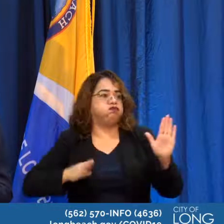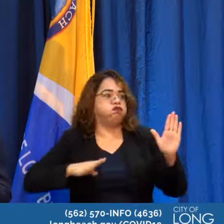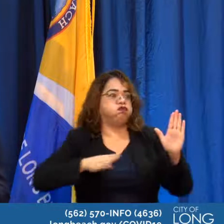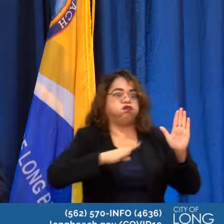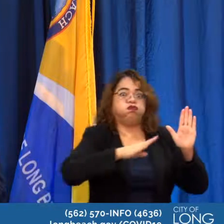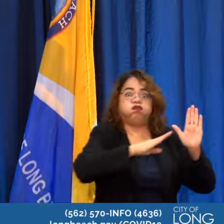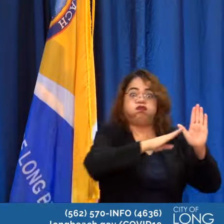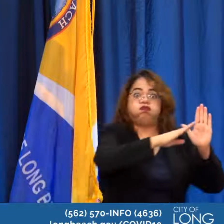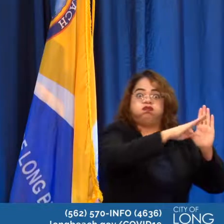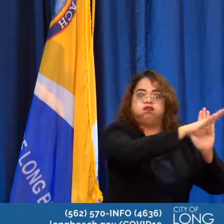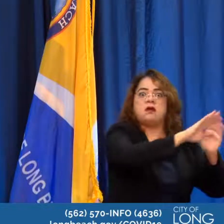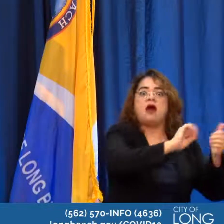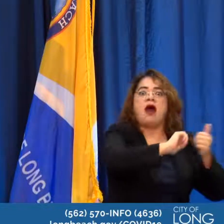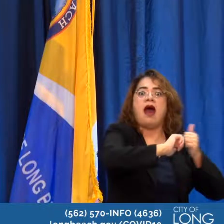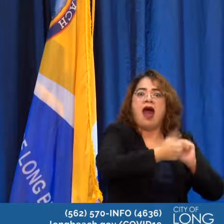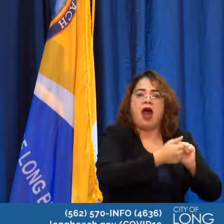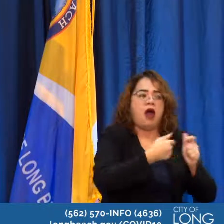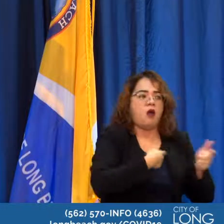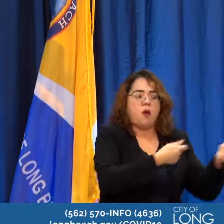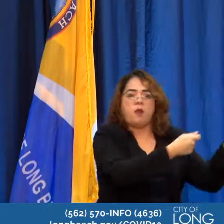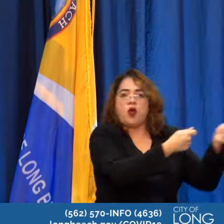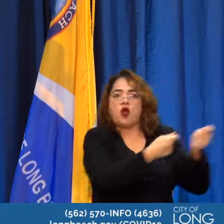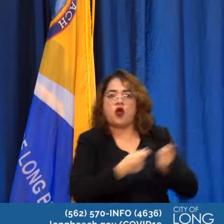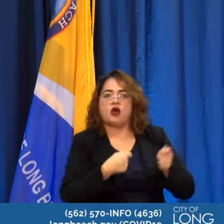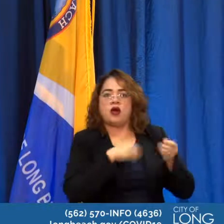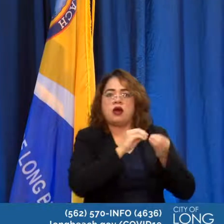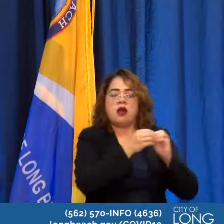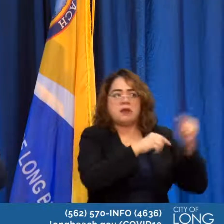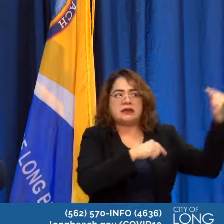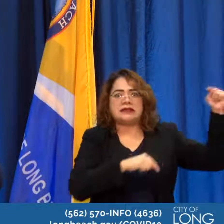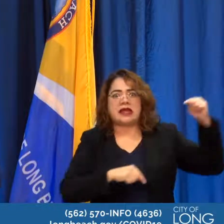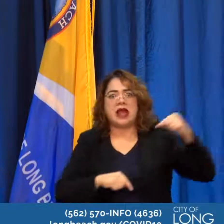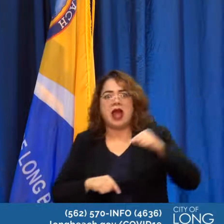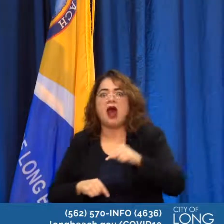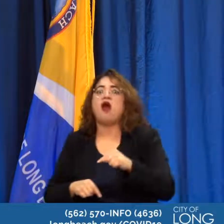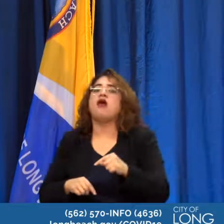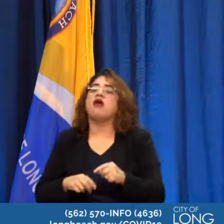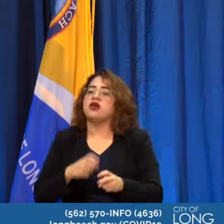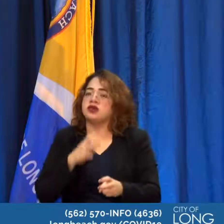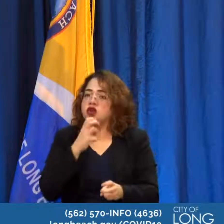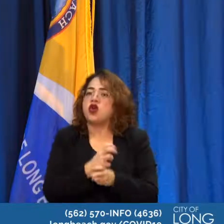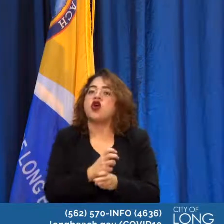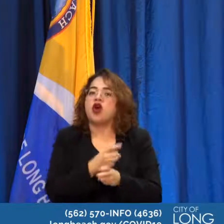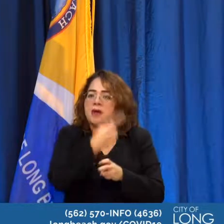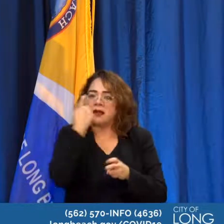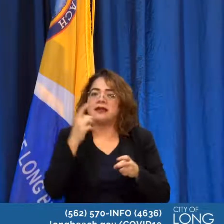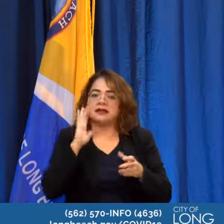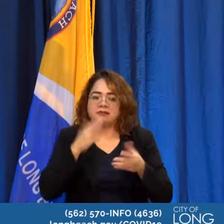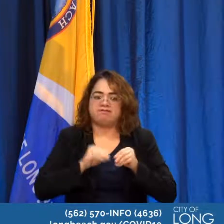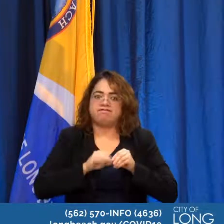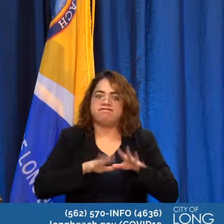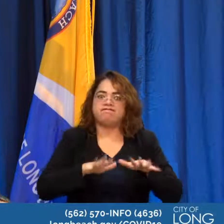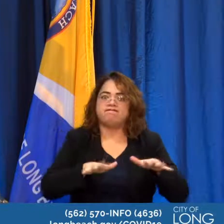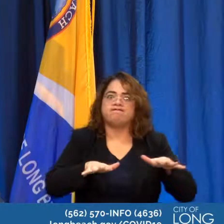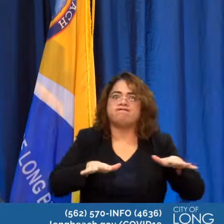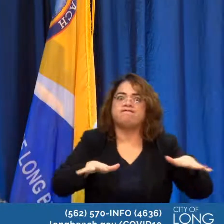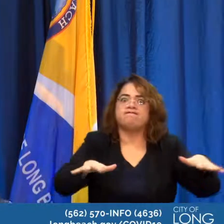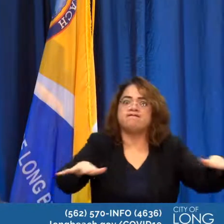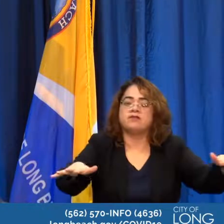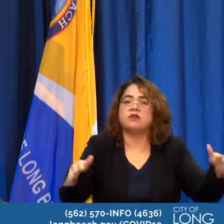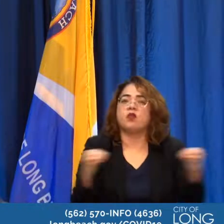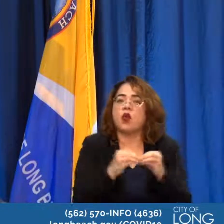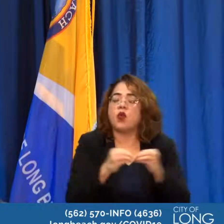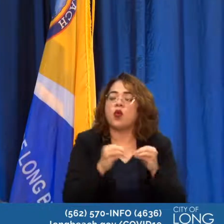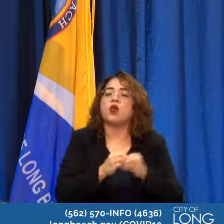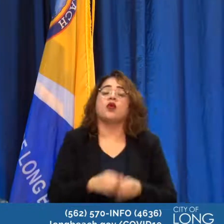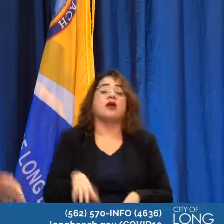once it's going in a certain direction. And so regardless of what we implement today and additional restrictions